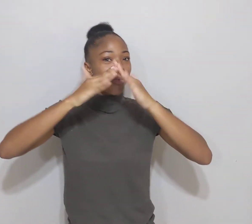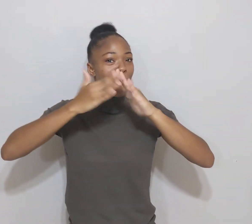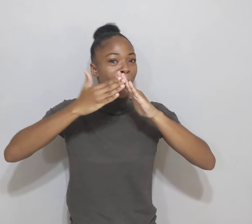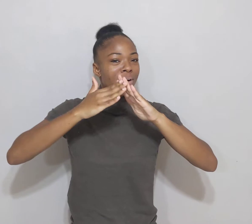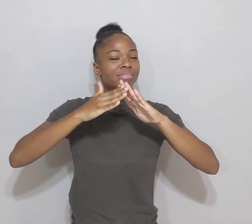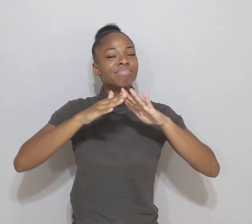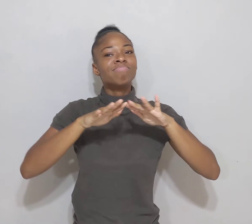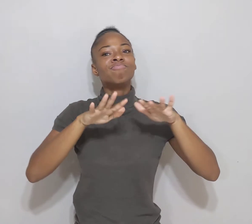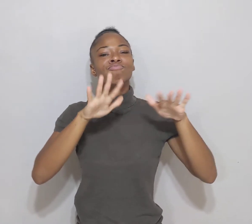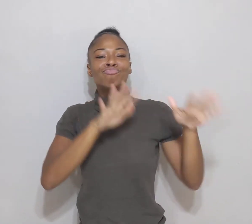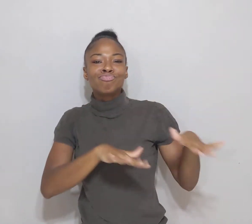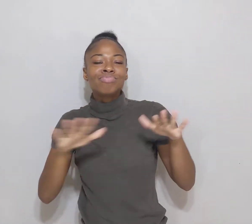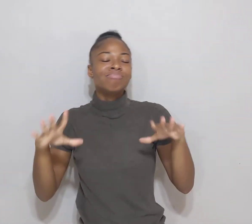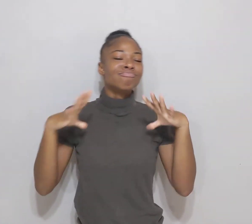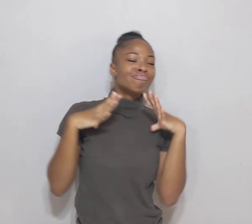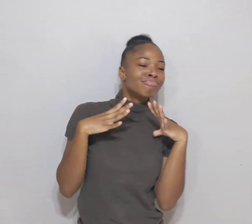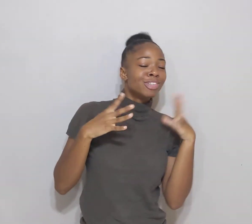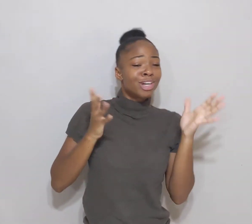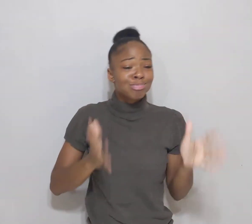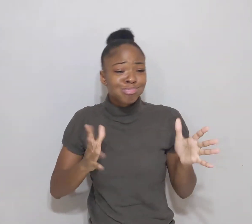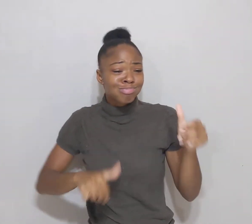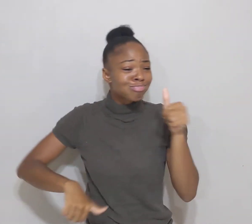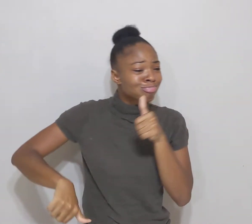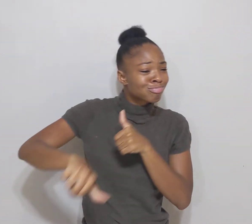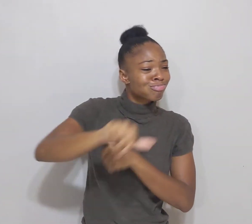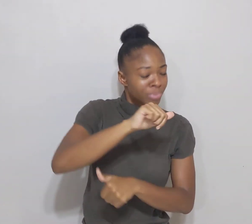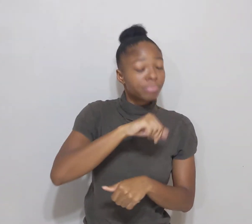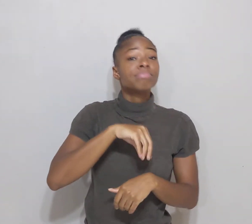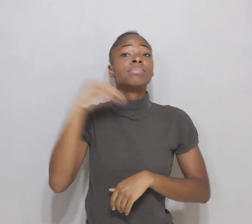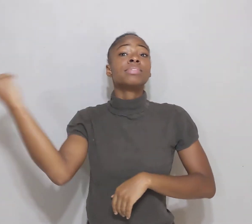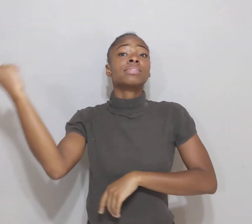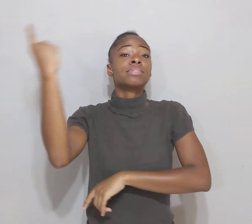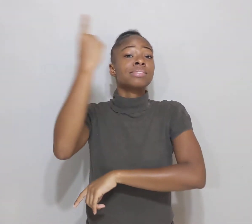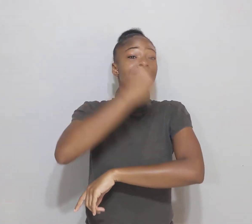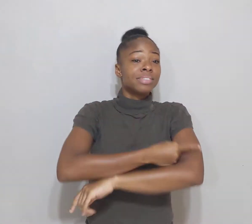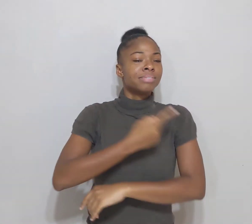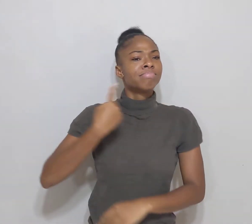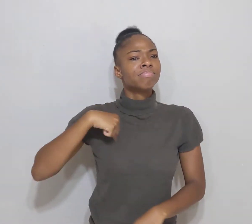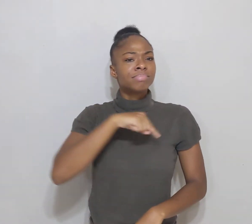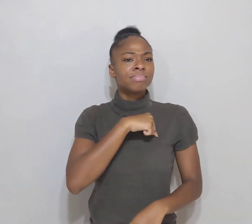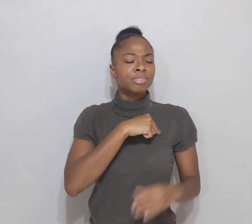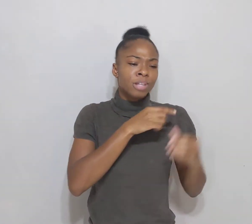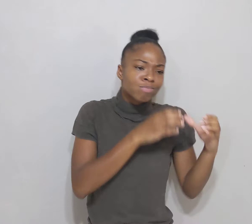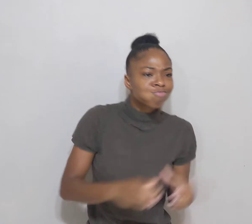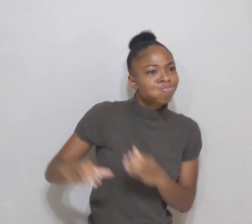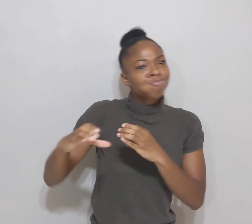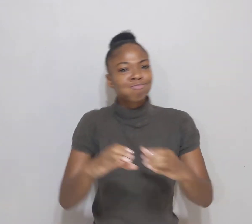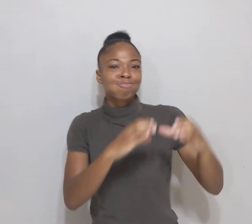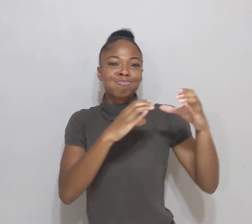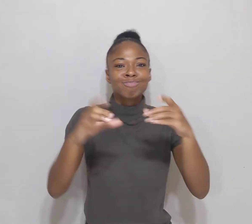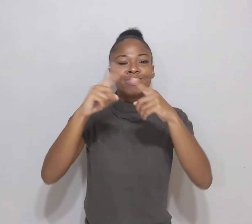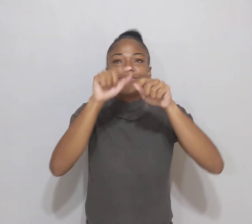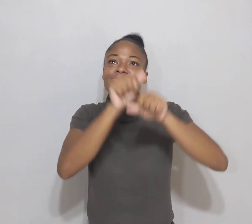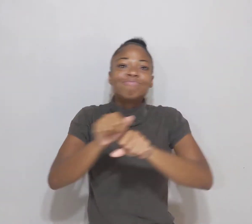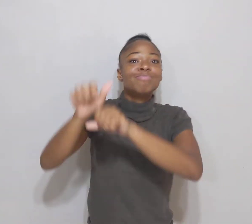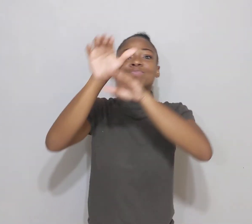We had traveled to another city and we were having a day off resting. And on that day,